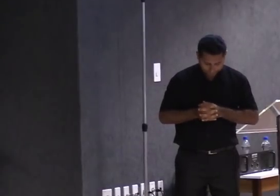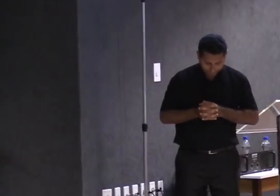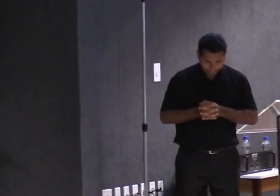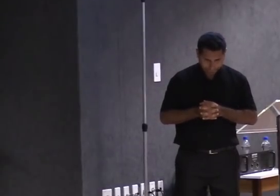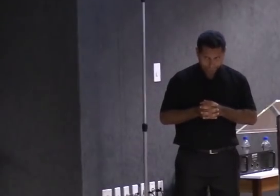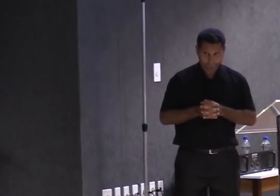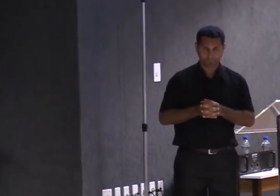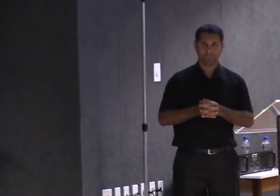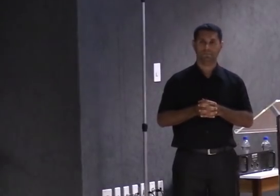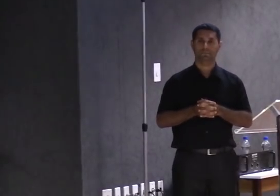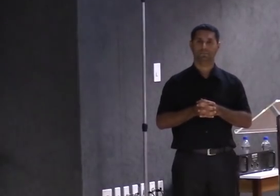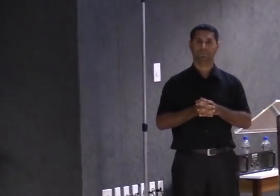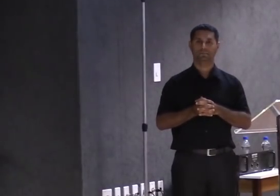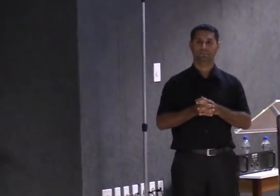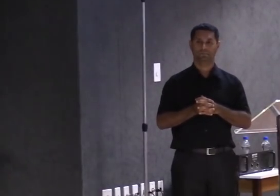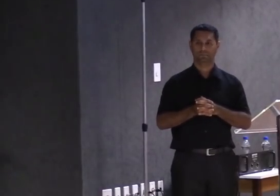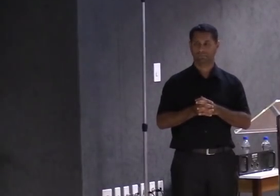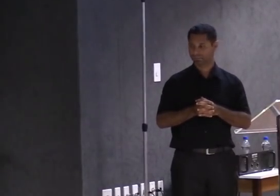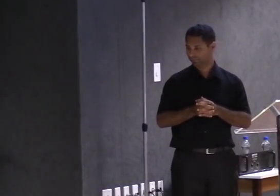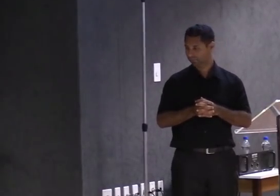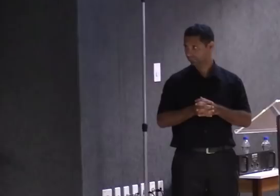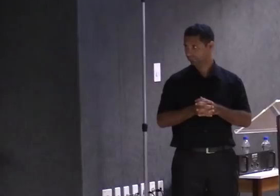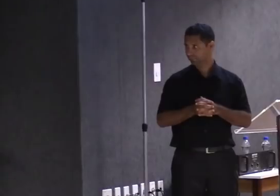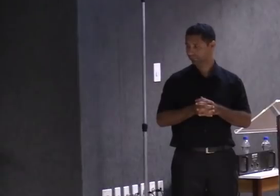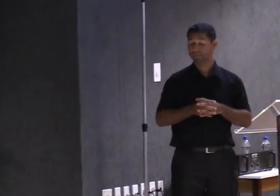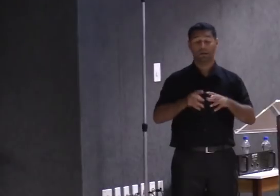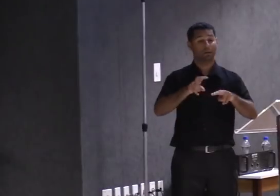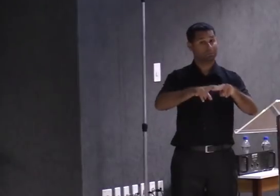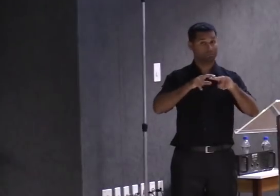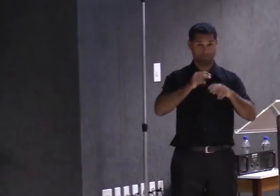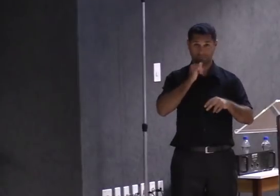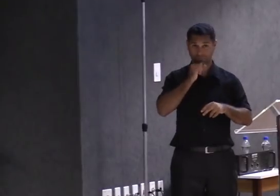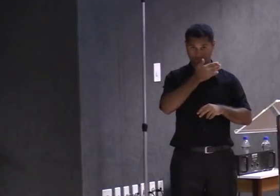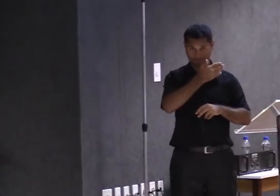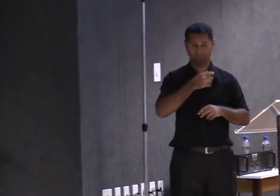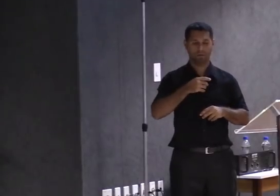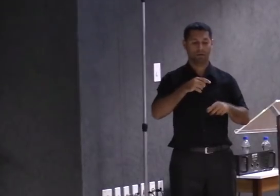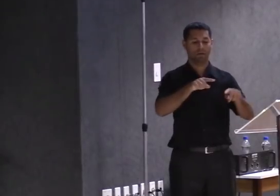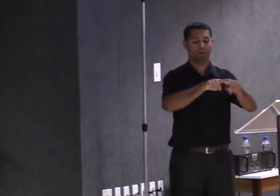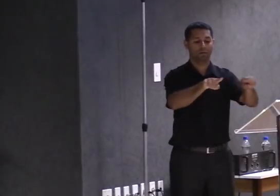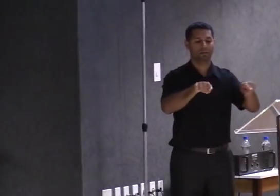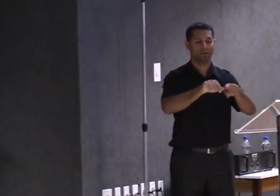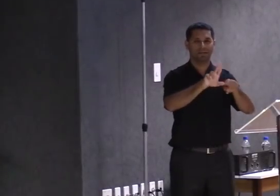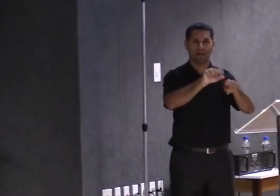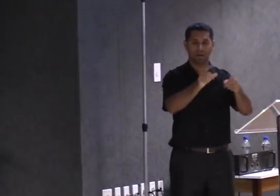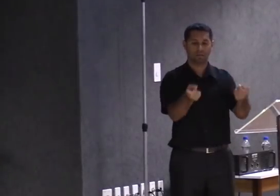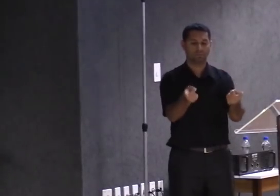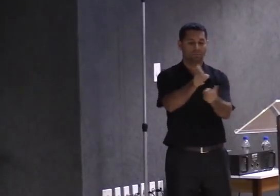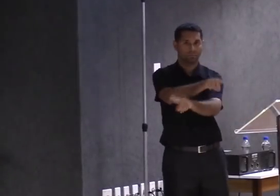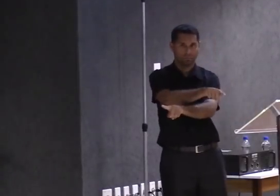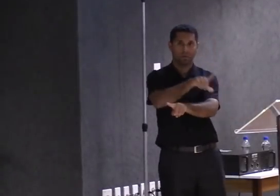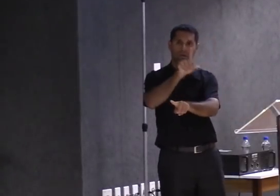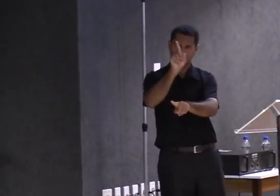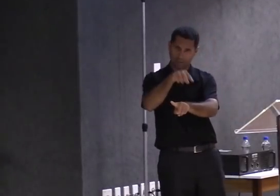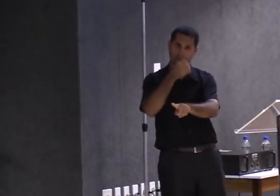that activates their thinking on that topic. Por exemplo, a sala de aula invertida é uma